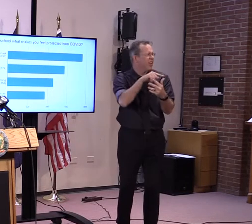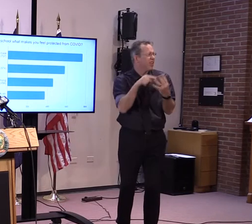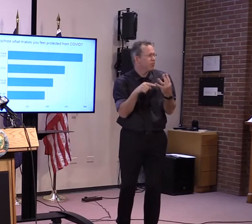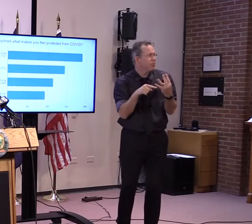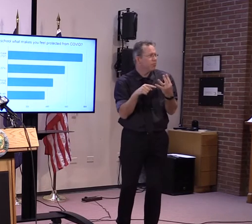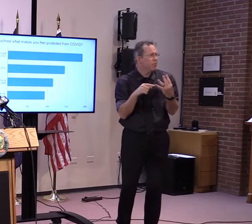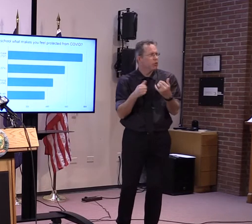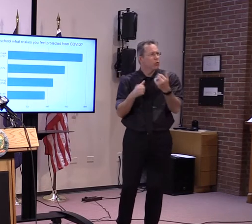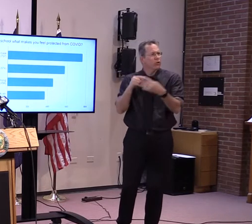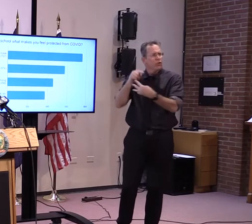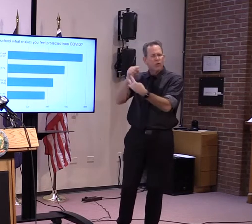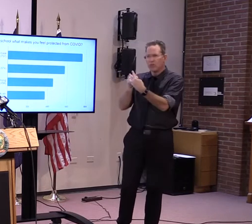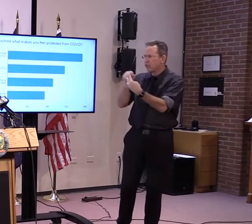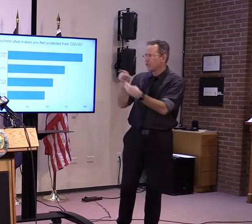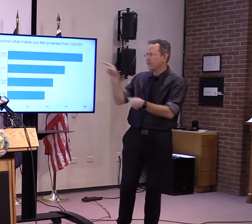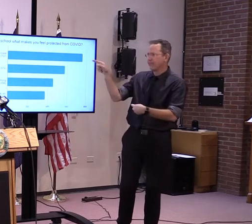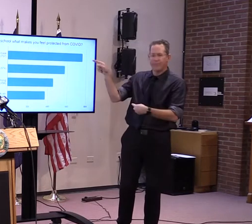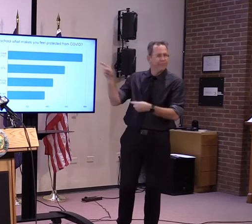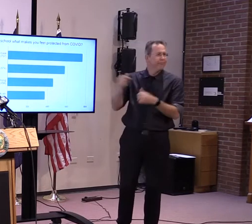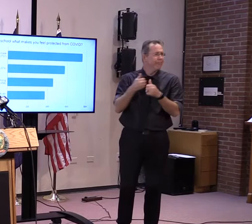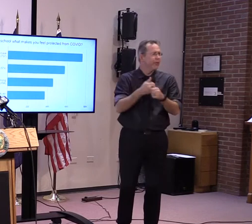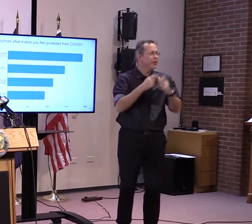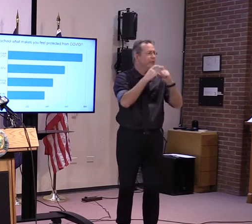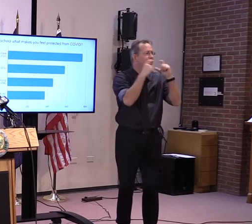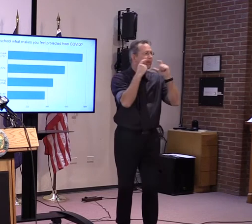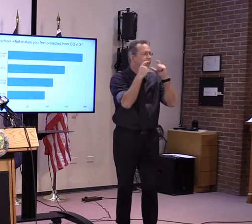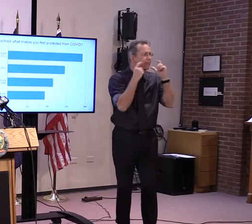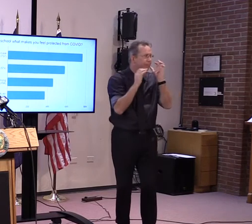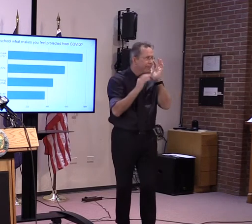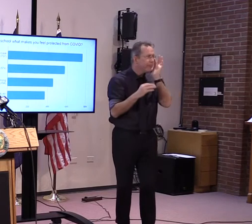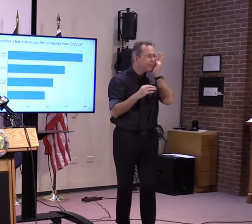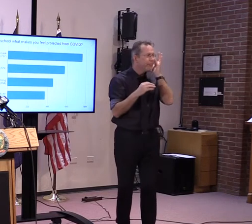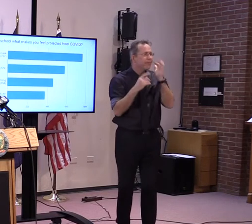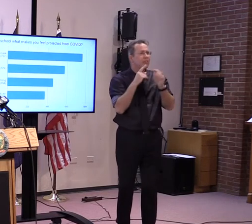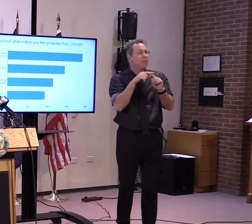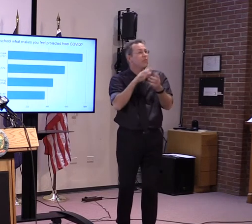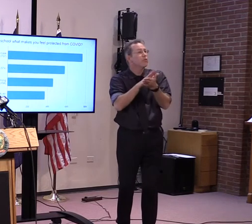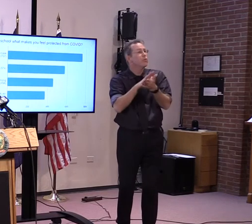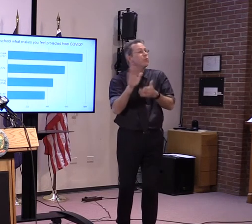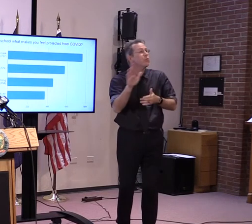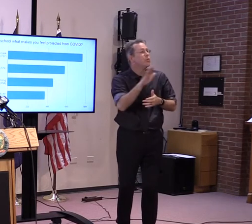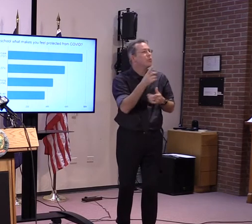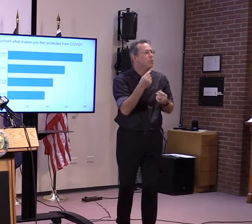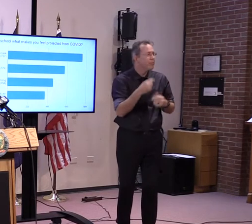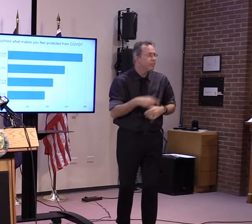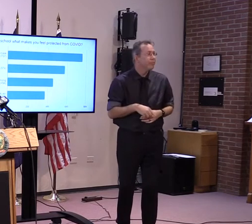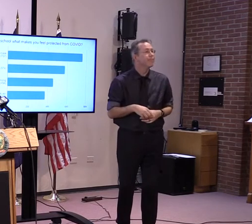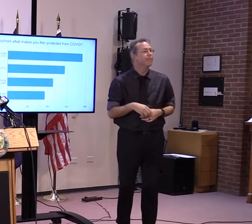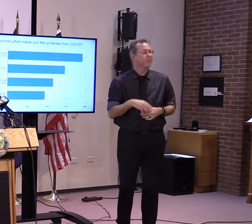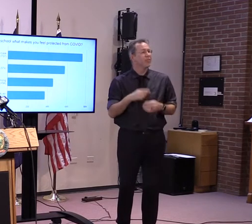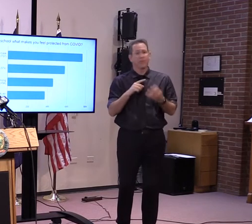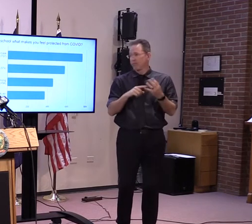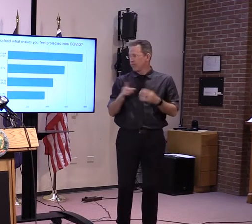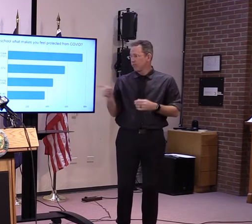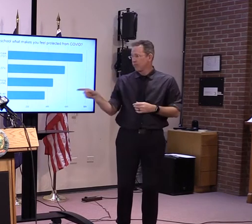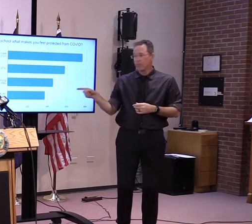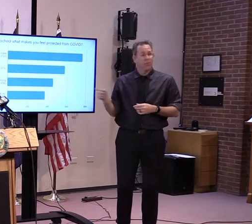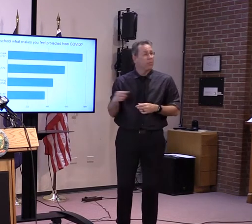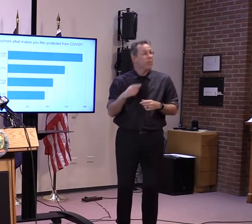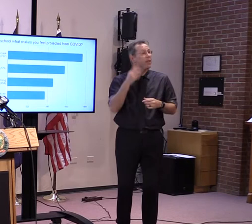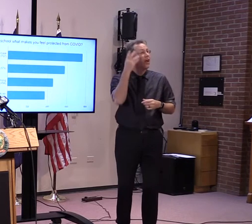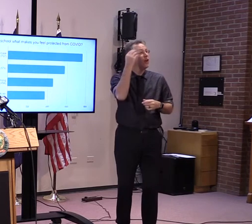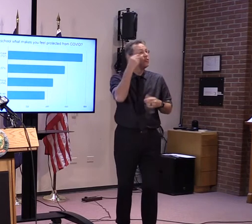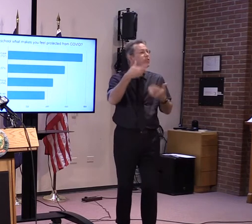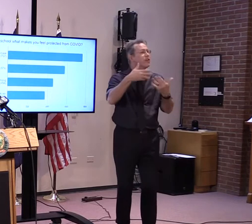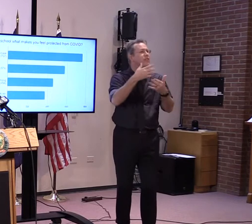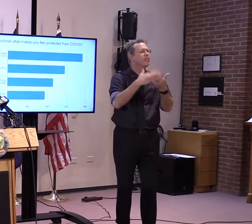on the school, and I can get more into that in the next slide. And outdoor classrooms, I know, have also been a rarity for some